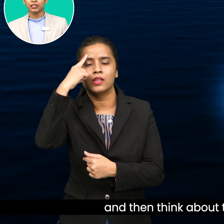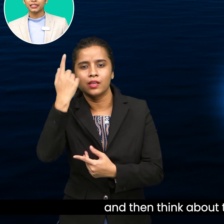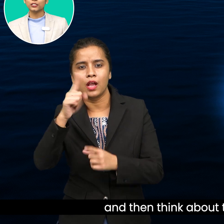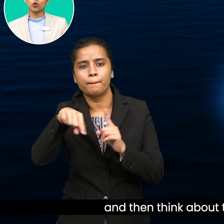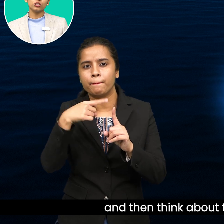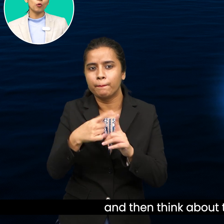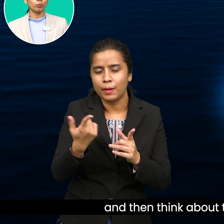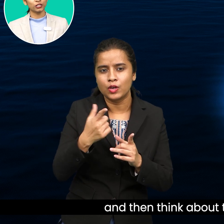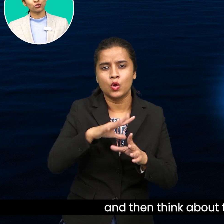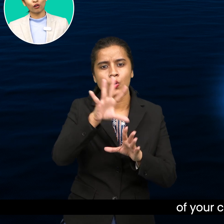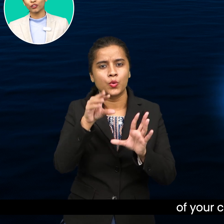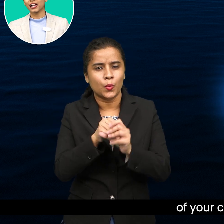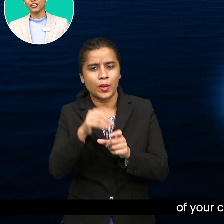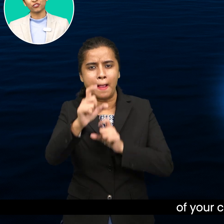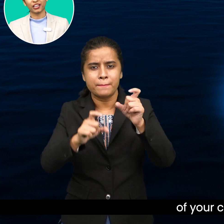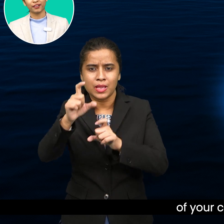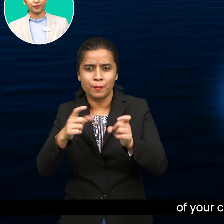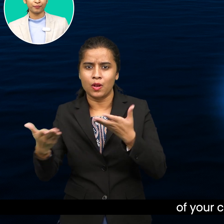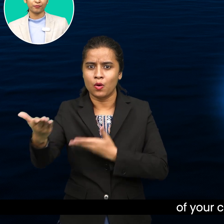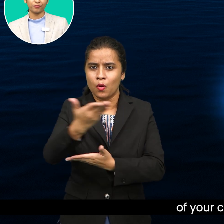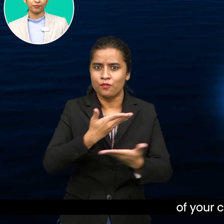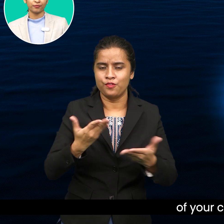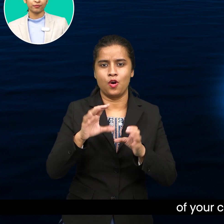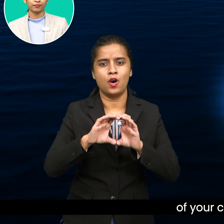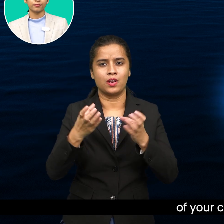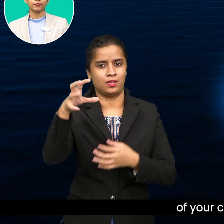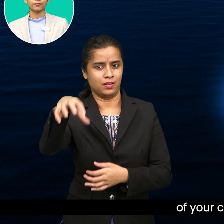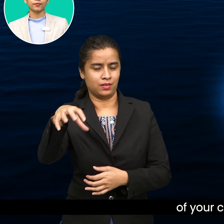about the total population of your country.